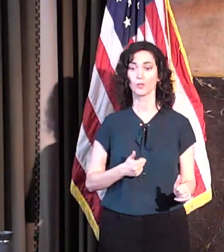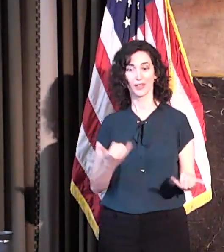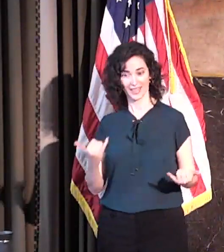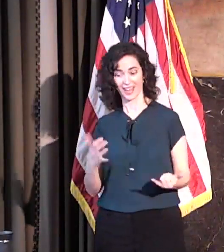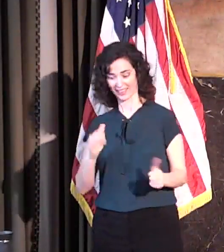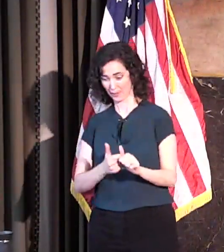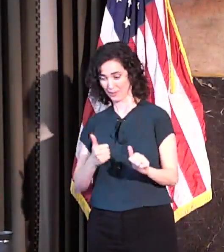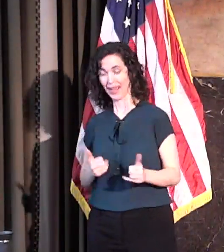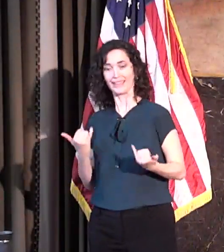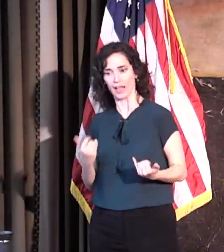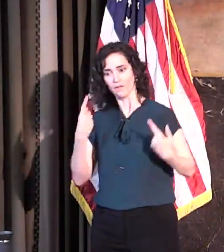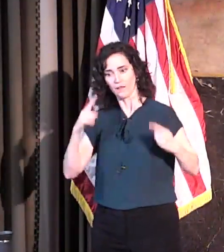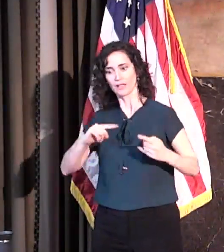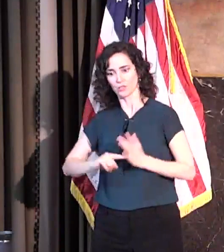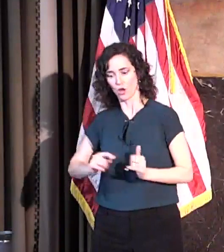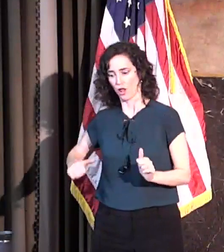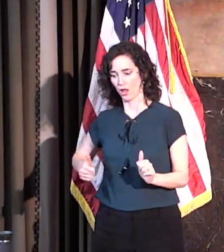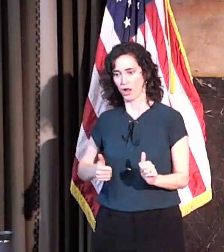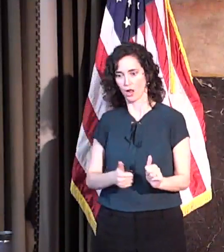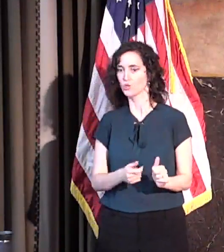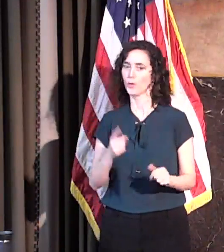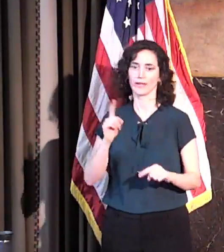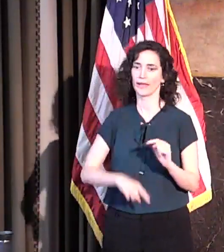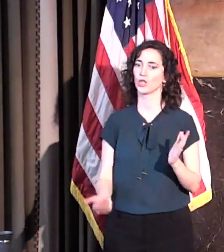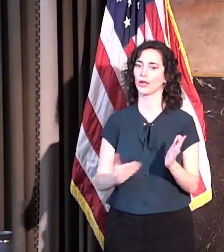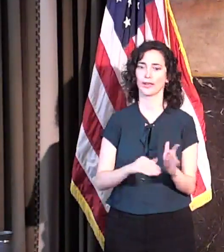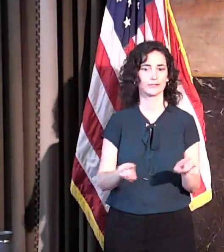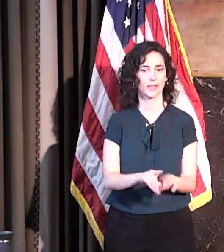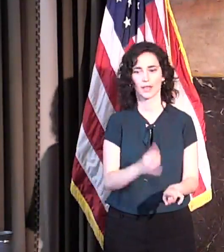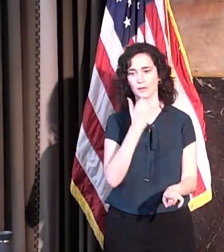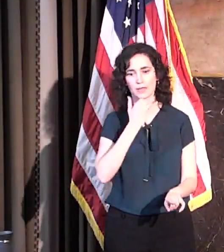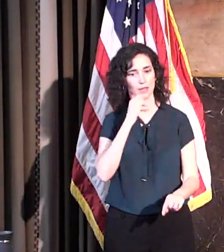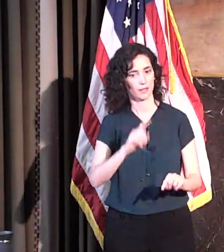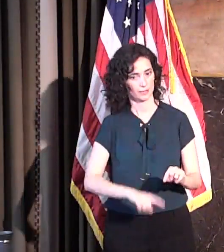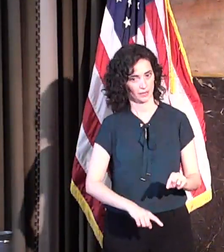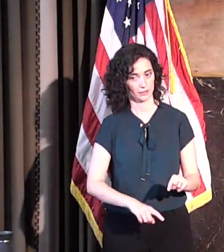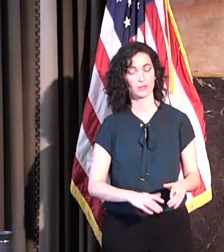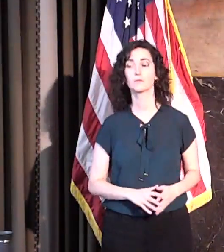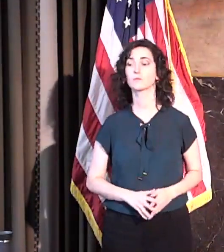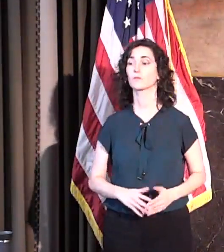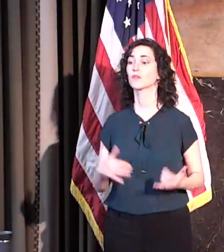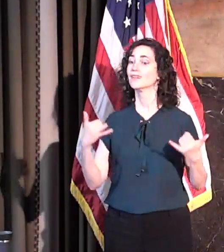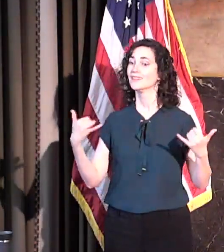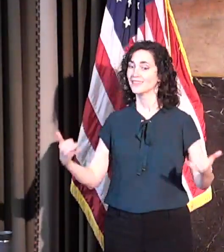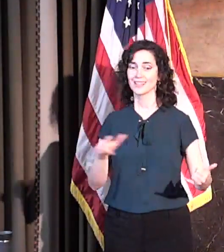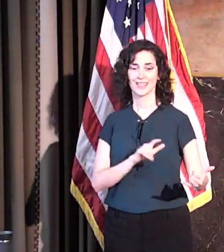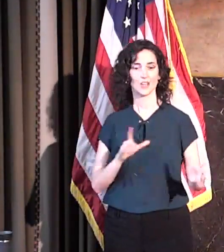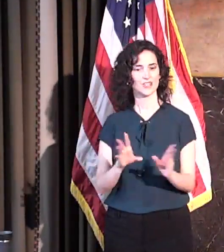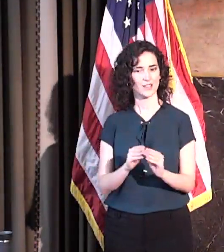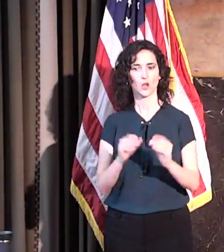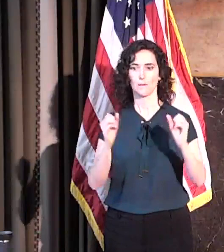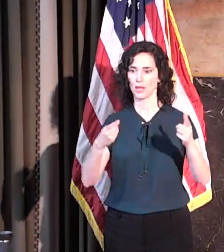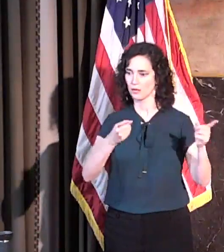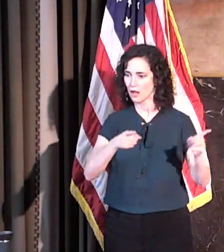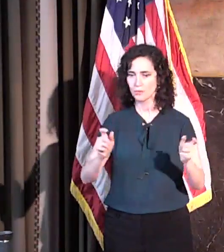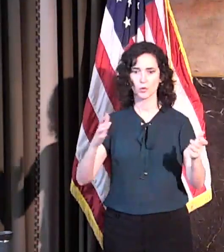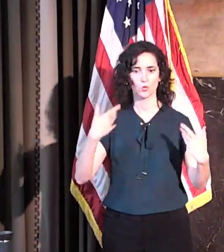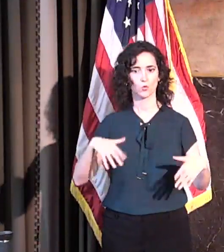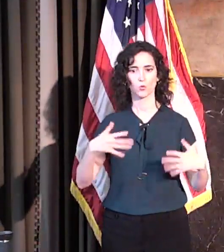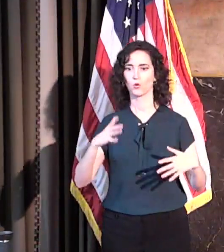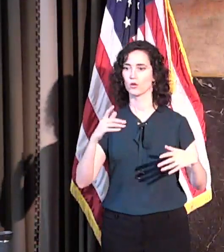We've got a lot of moving parts in this session that are coming up as it relates to the budget, the